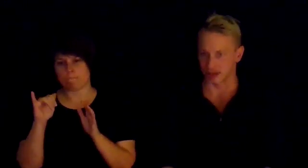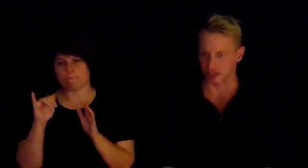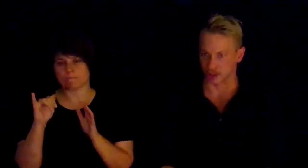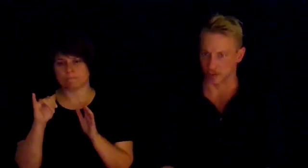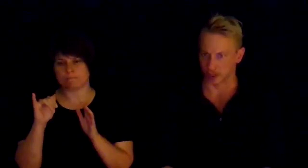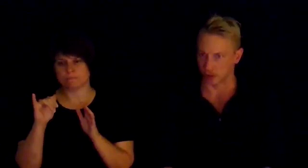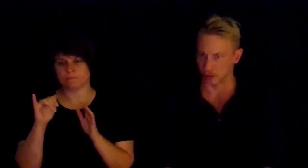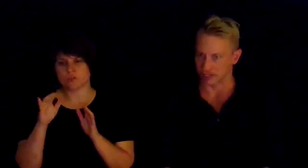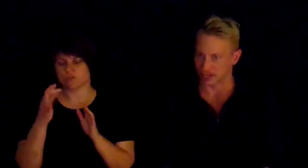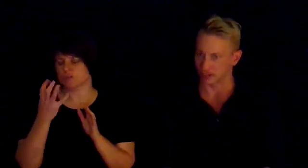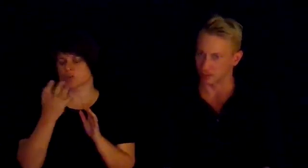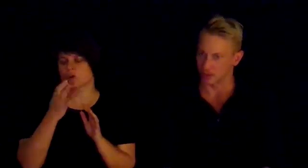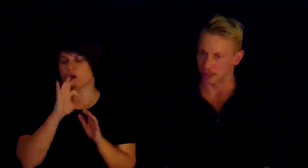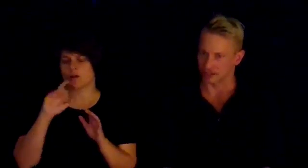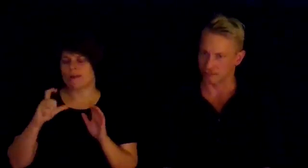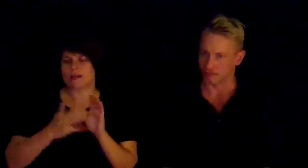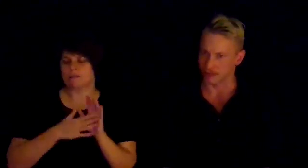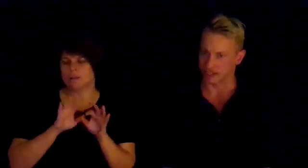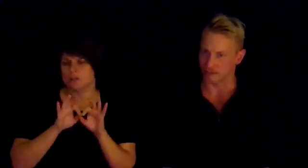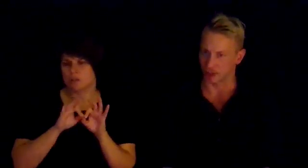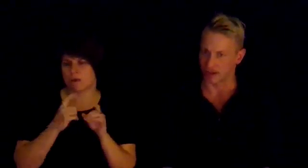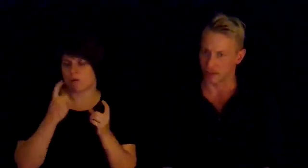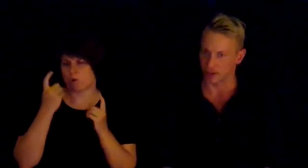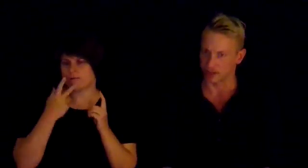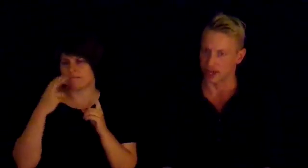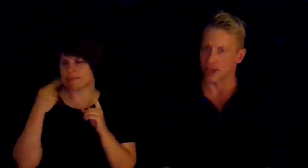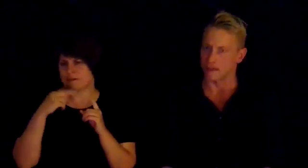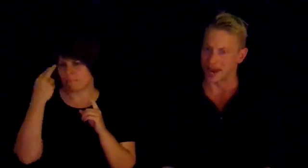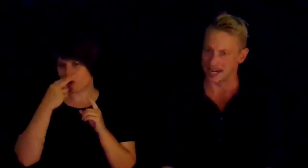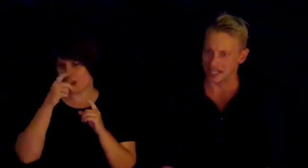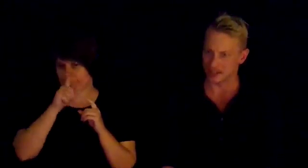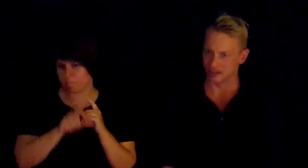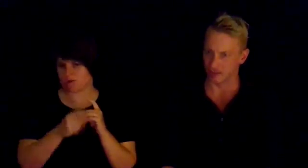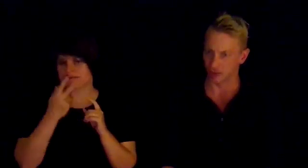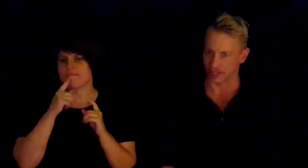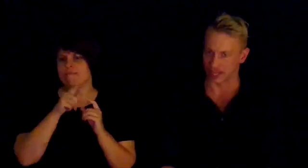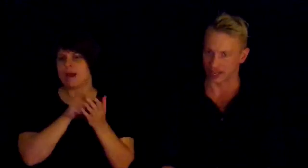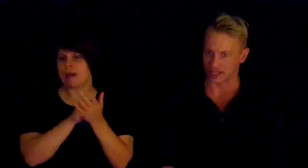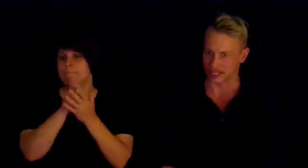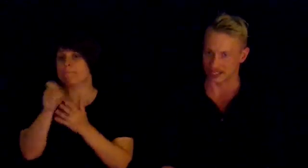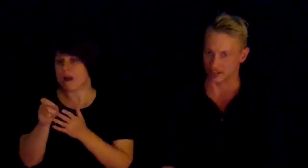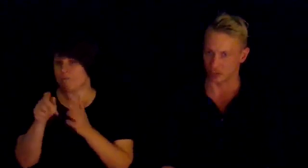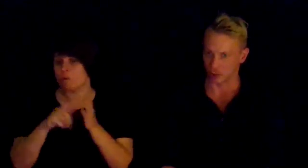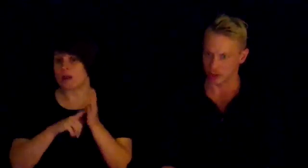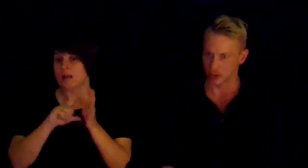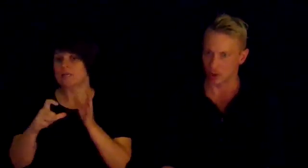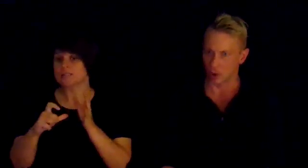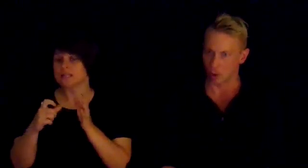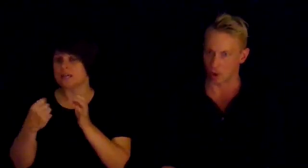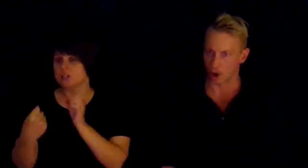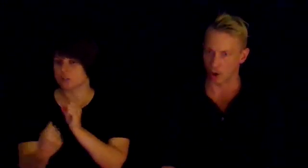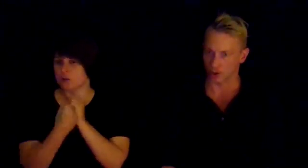not the case manager interpreting, or like saying, wondering if the deaf-blind person pays for the LAC